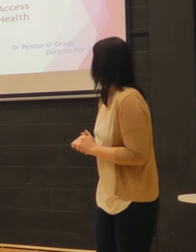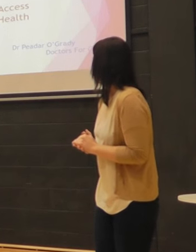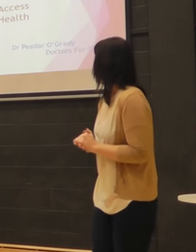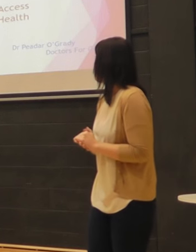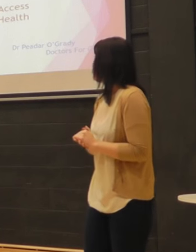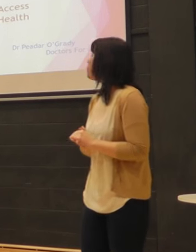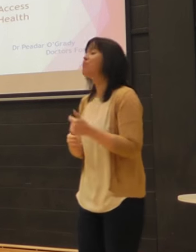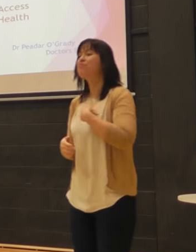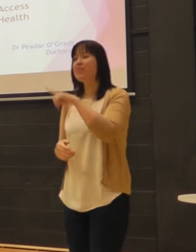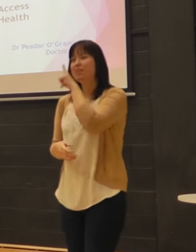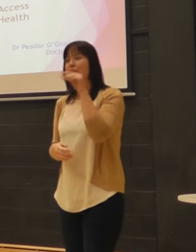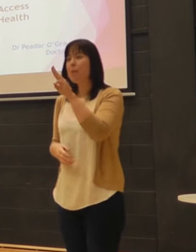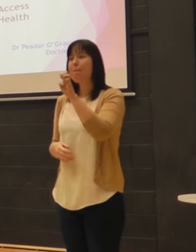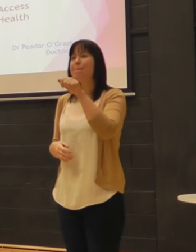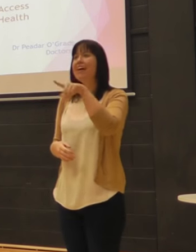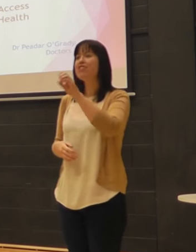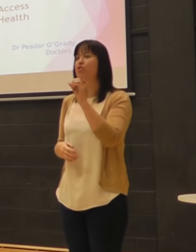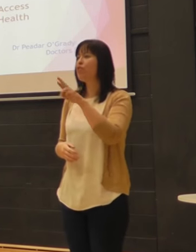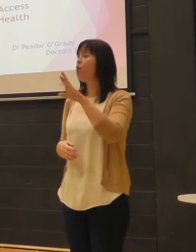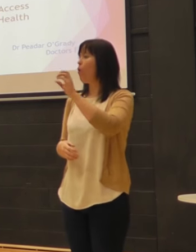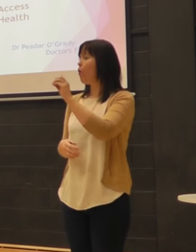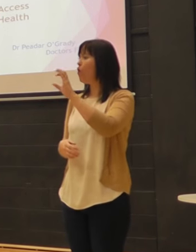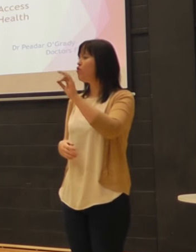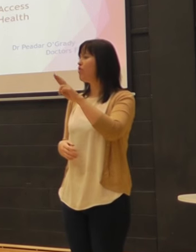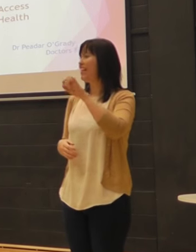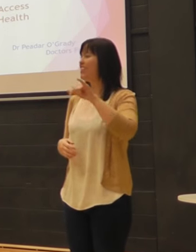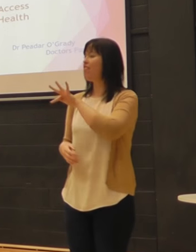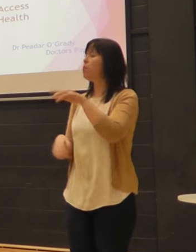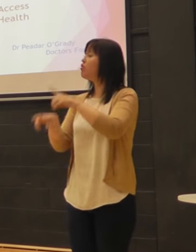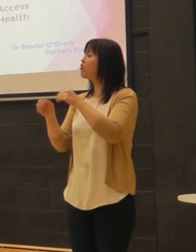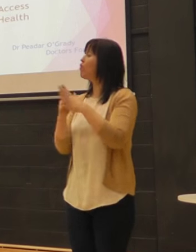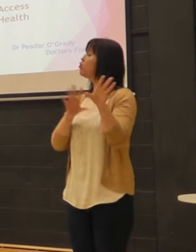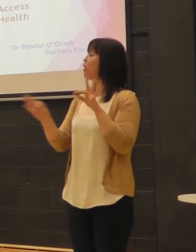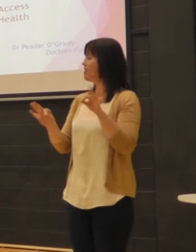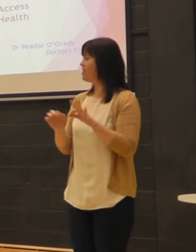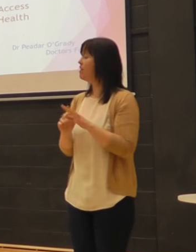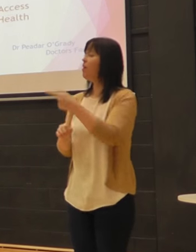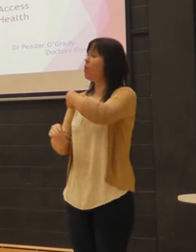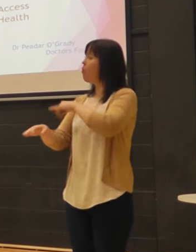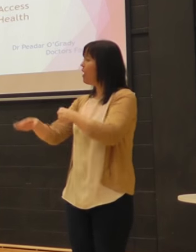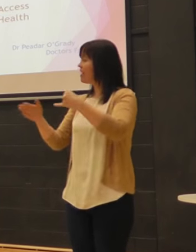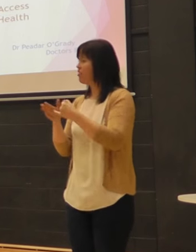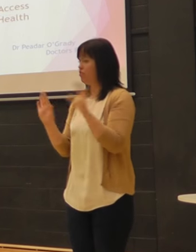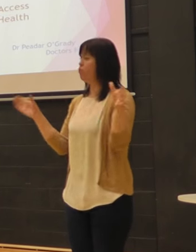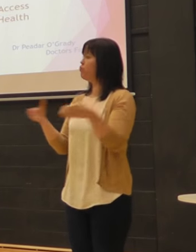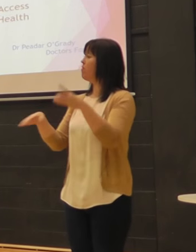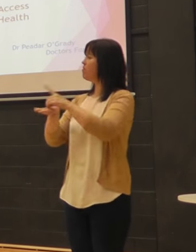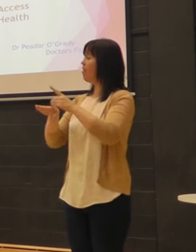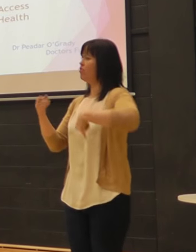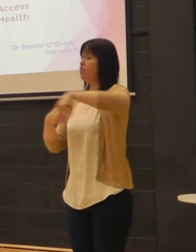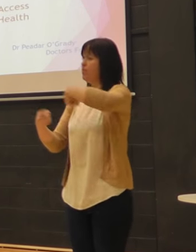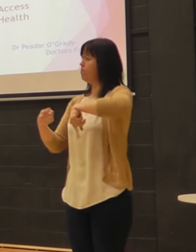My name is Peadar O Grady and I'm from Doctors for Choice. We're an organisation of doctors who believe